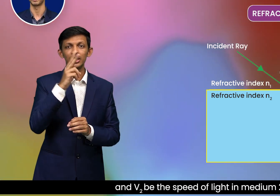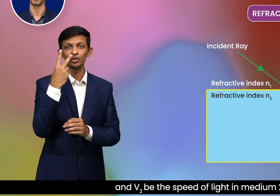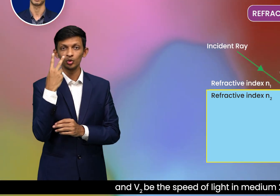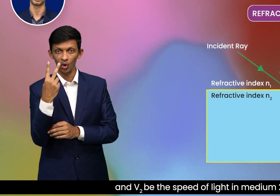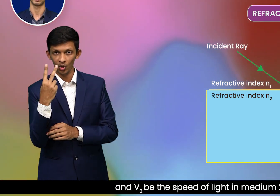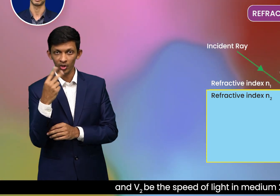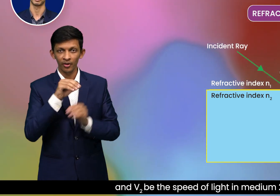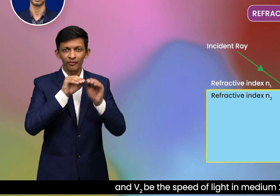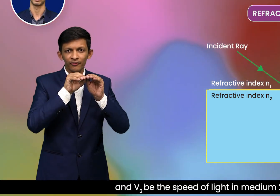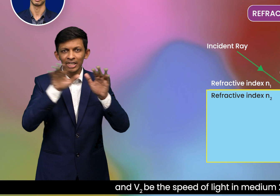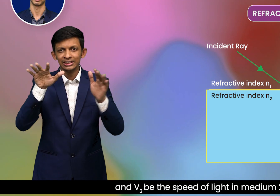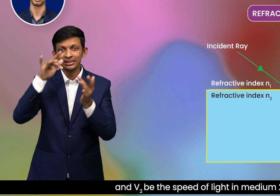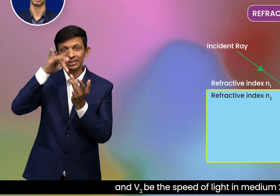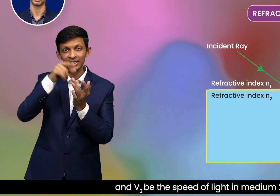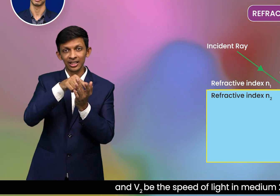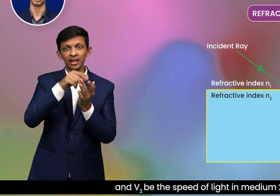2.